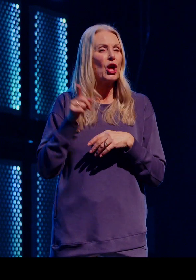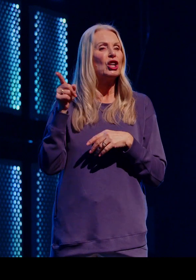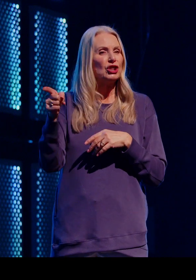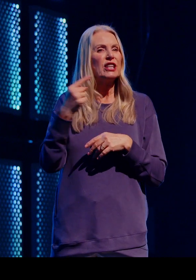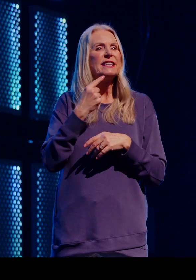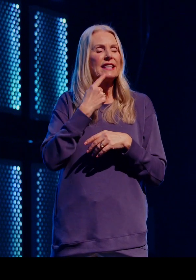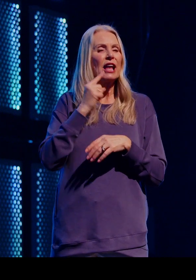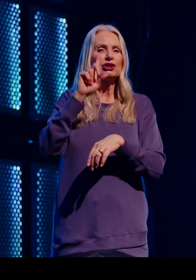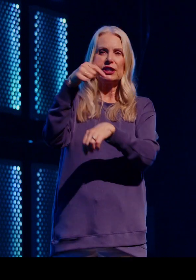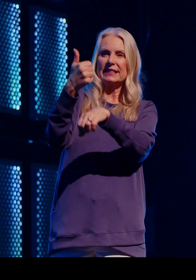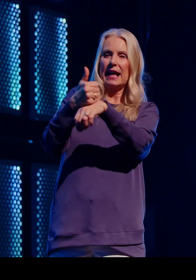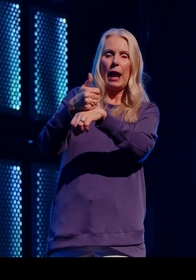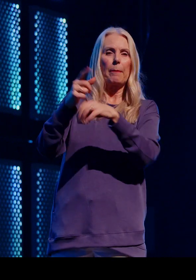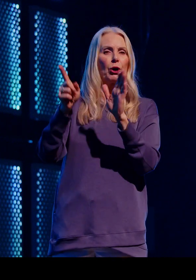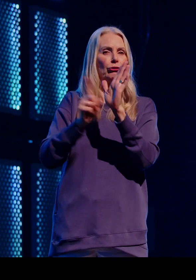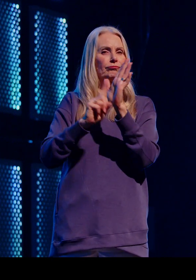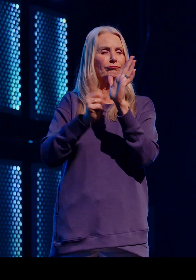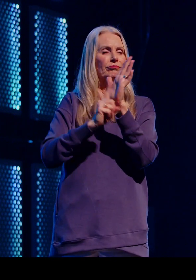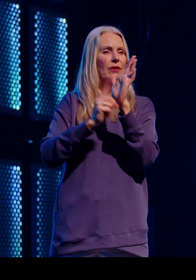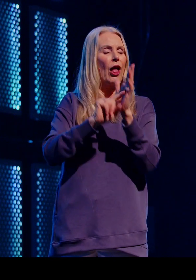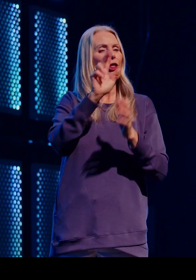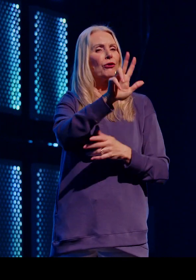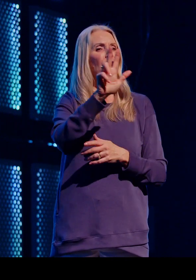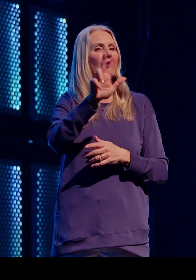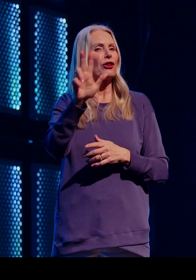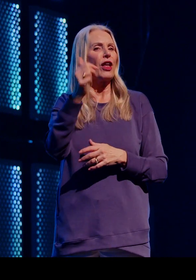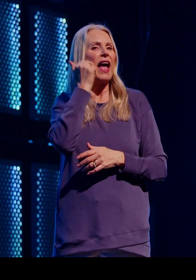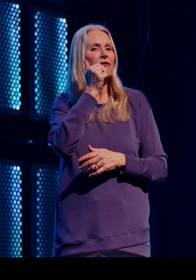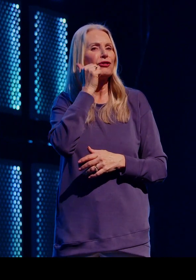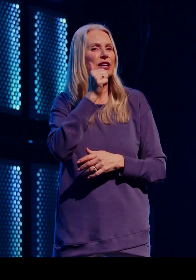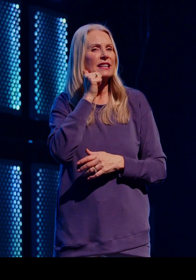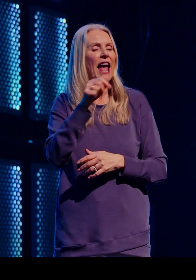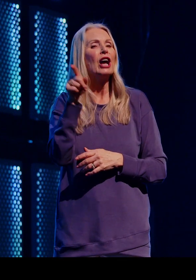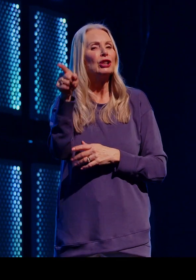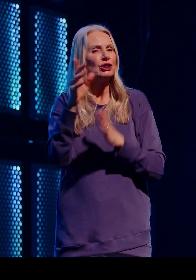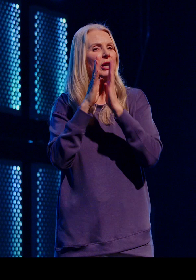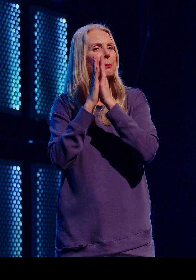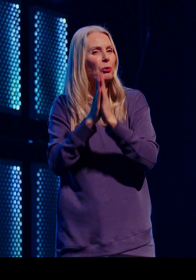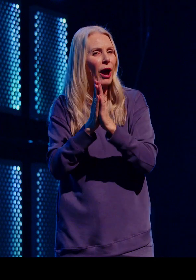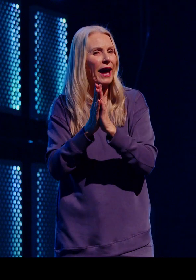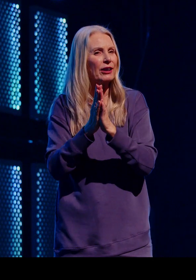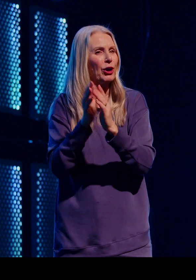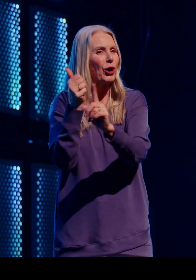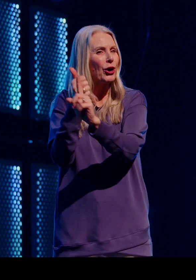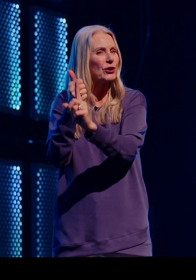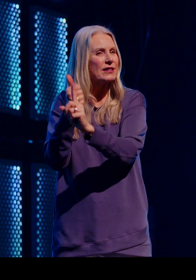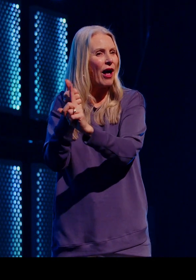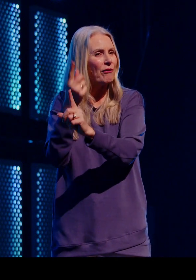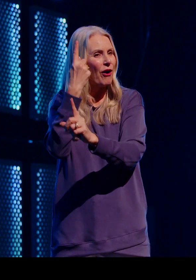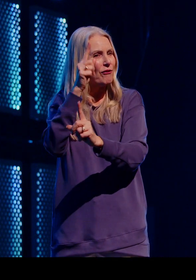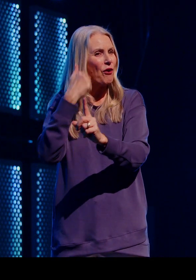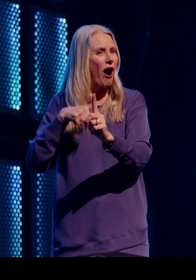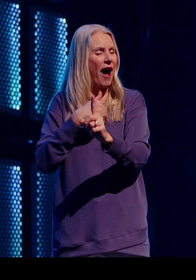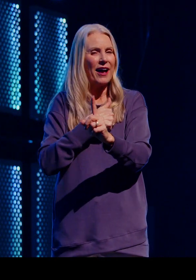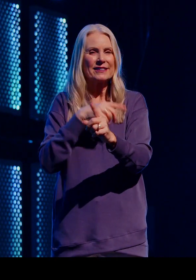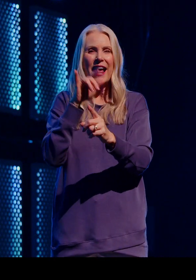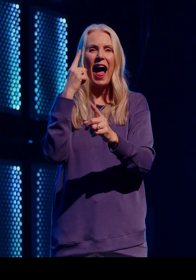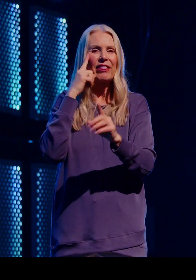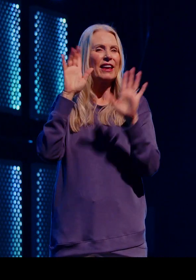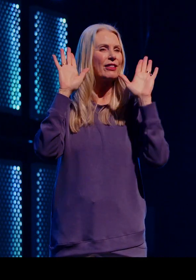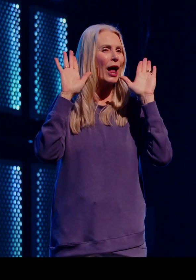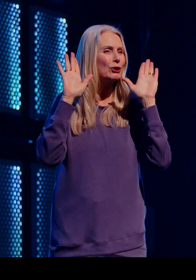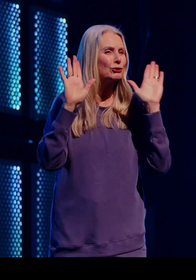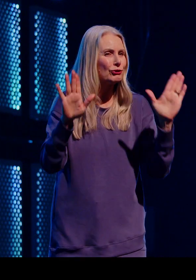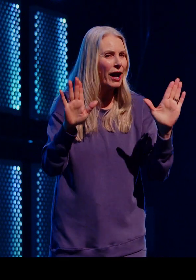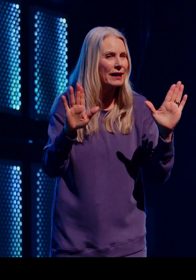3:33 every day. She prays for our church. And I was blessed by that. I think it's good to set a pattern and a rhythm of prayer that interrupts our life that says,